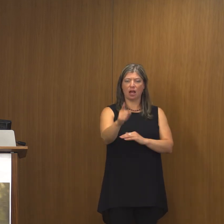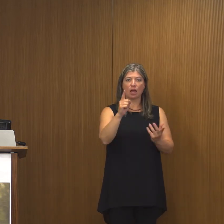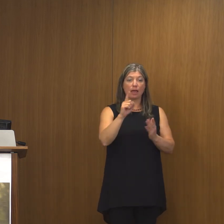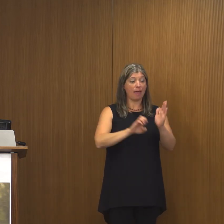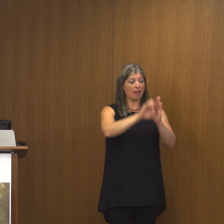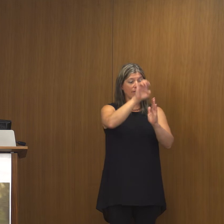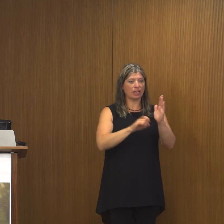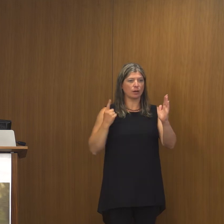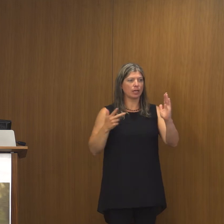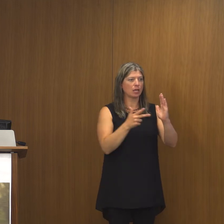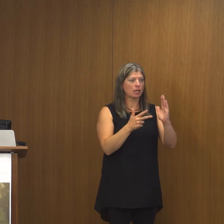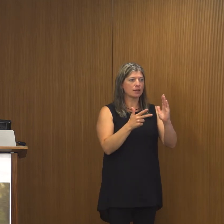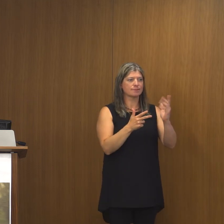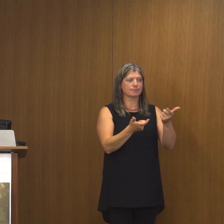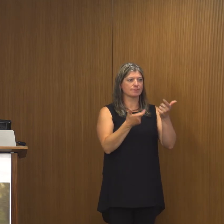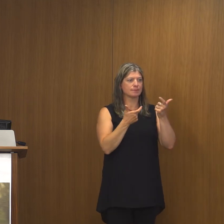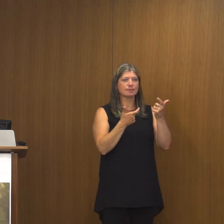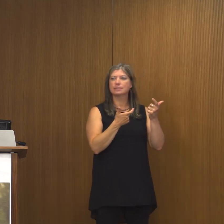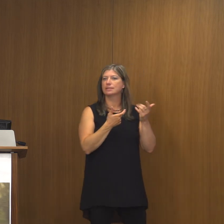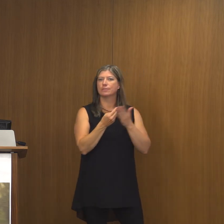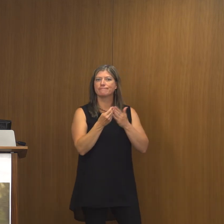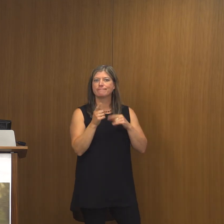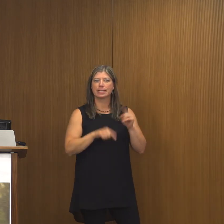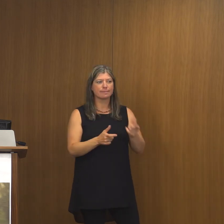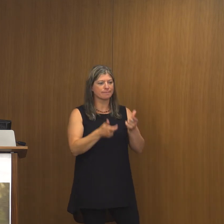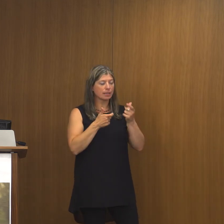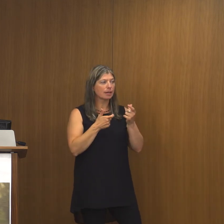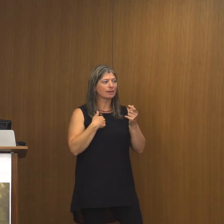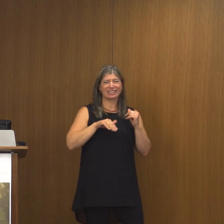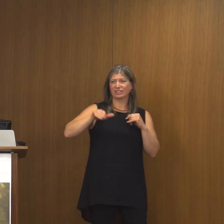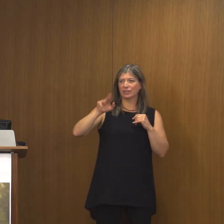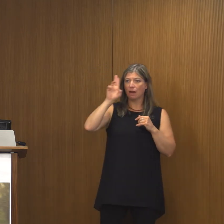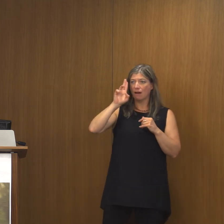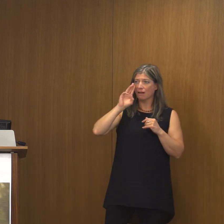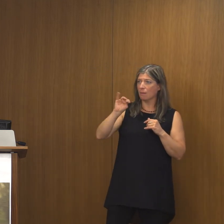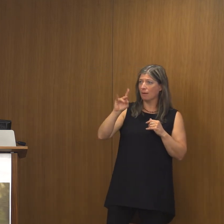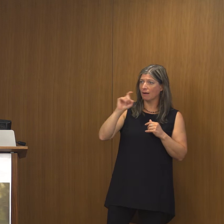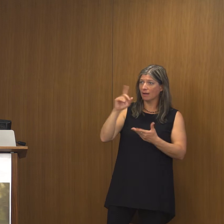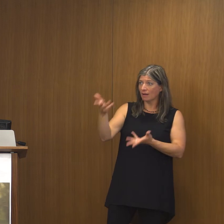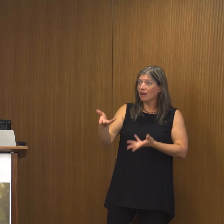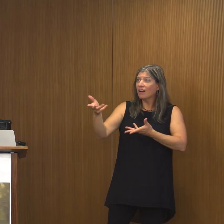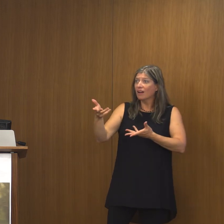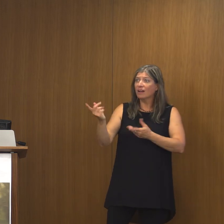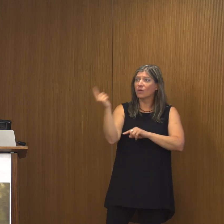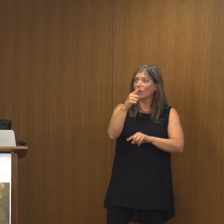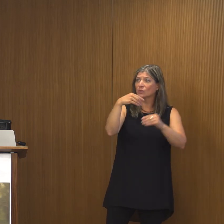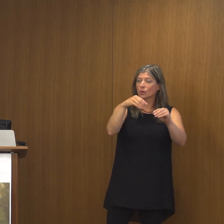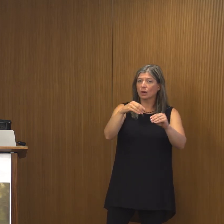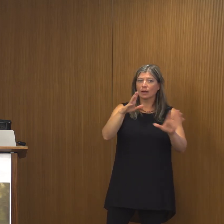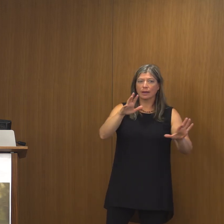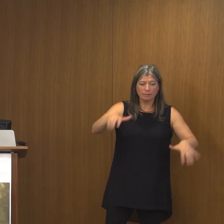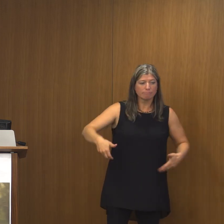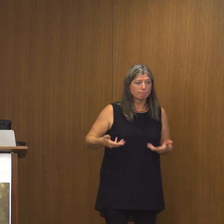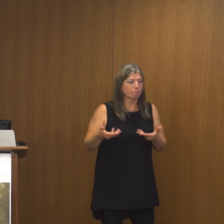it spoils my shopping mission. I sometimes need my Uncle Mike to get me to a store. He lifts my wheelchair up so I can shop